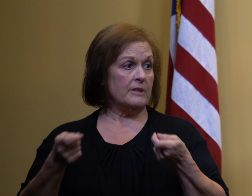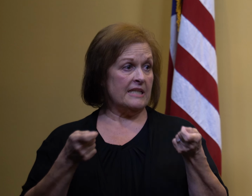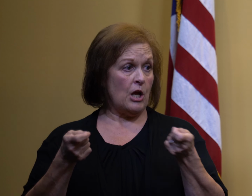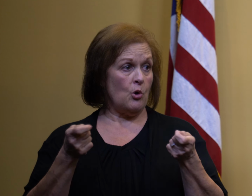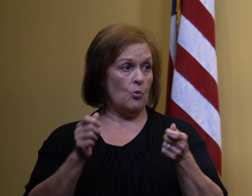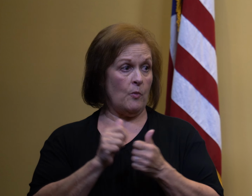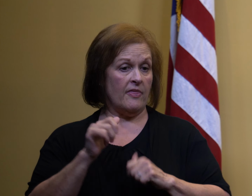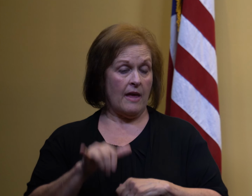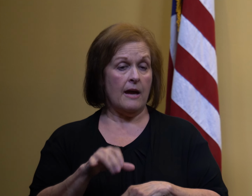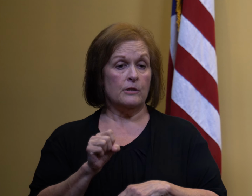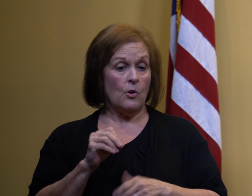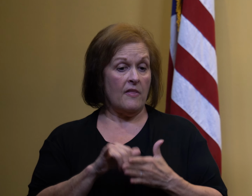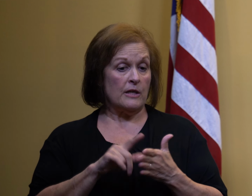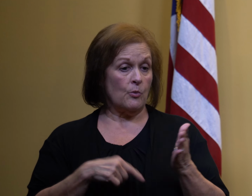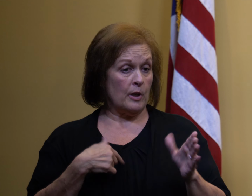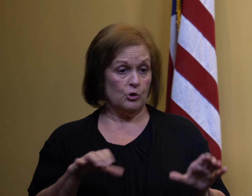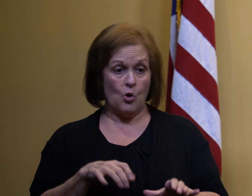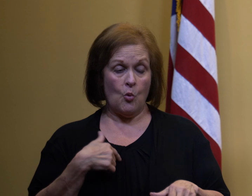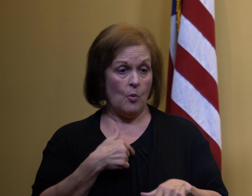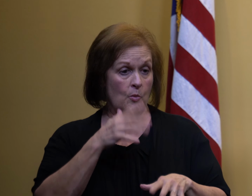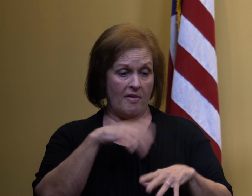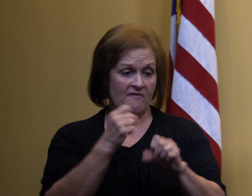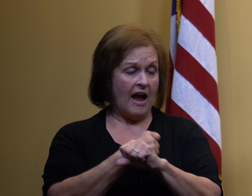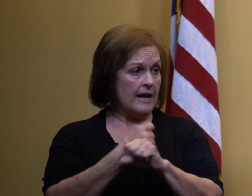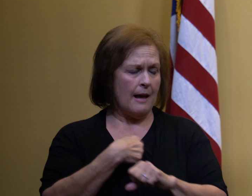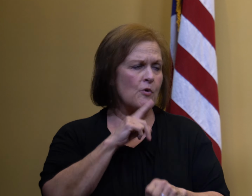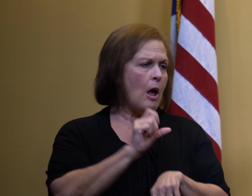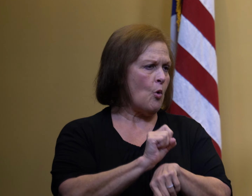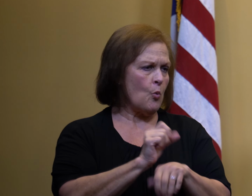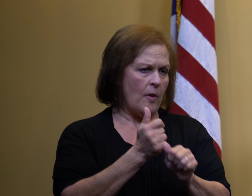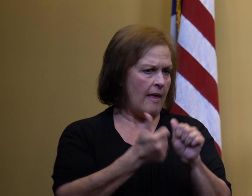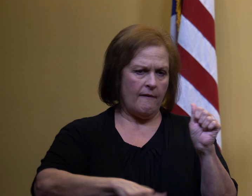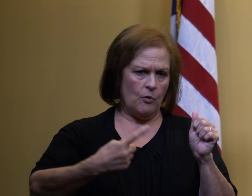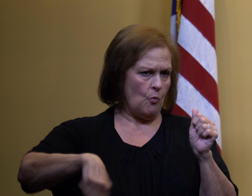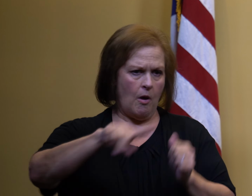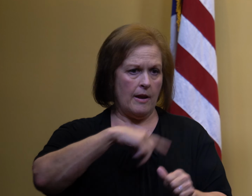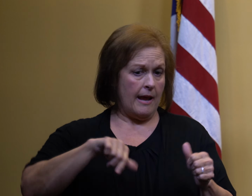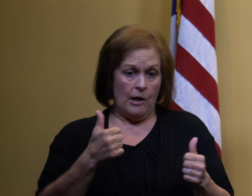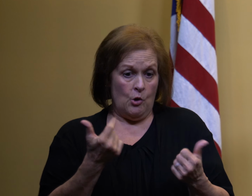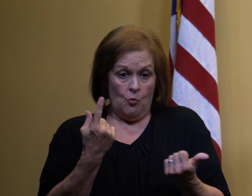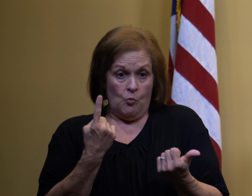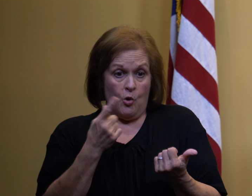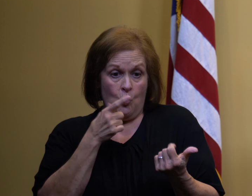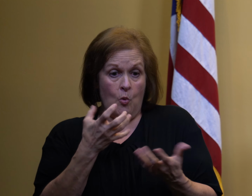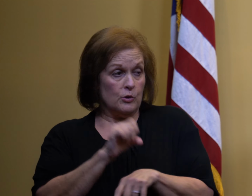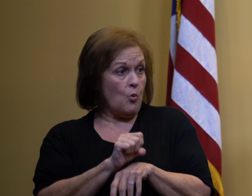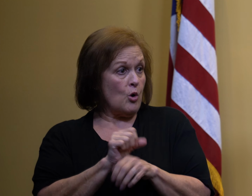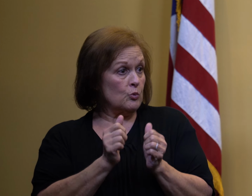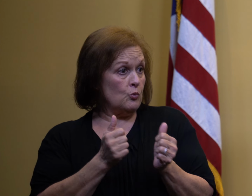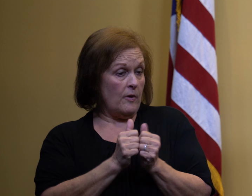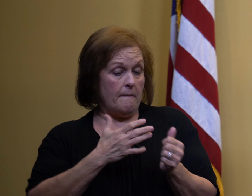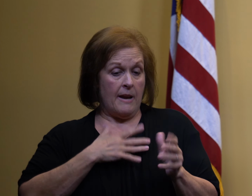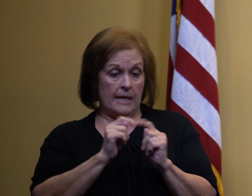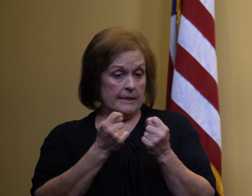with it. And so that's what we're going to do. We're going to push back, and I'm working with everybody. Anyone who wants to work with my team, my